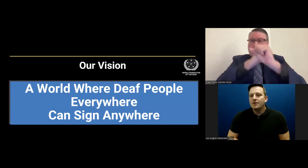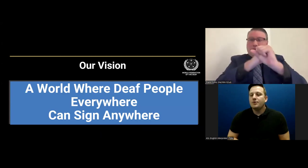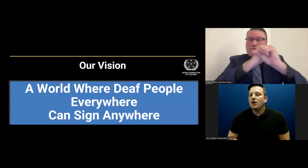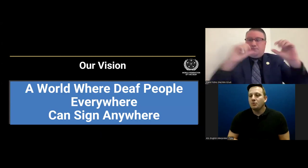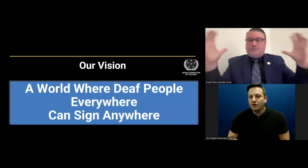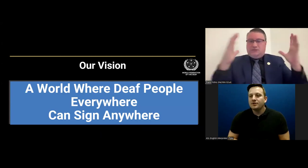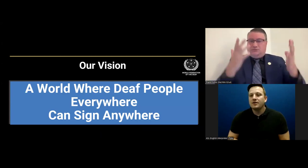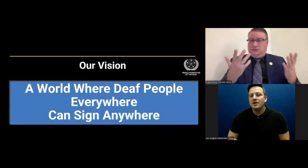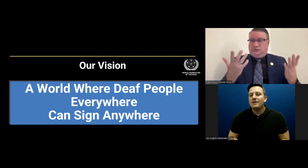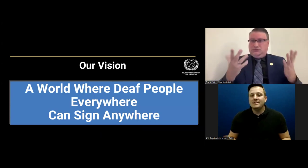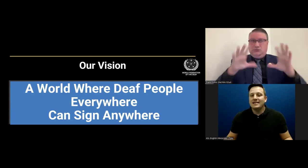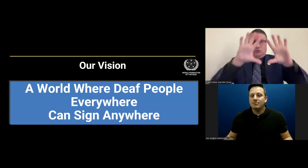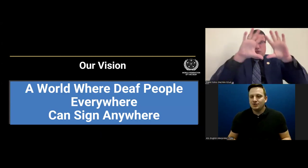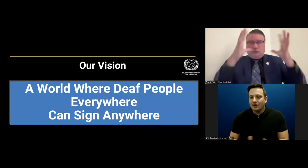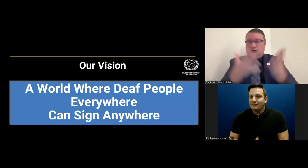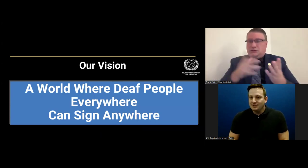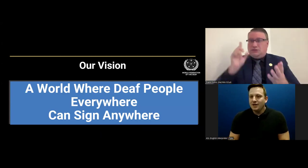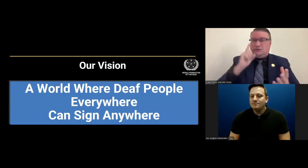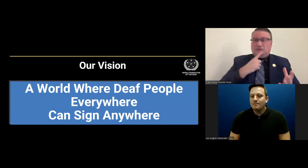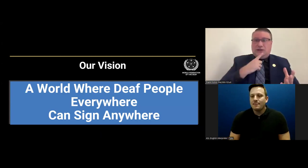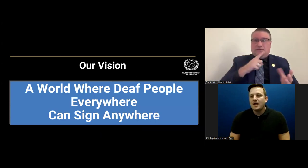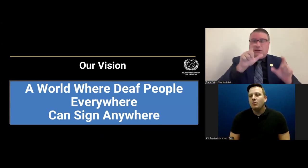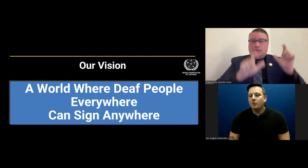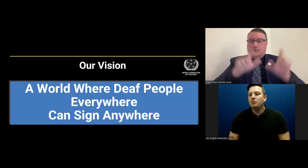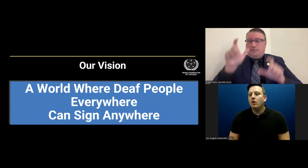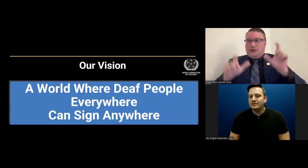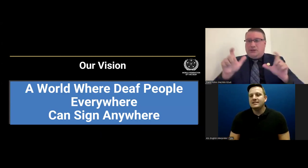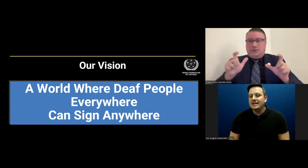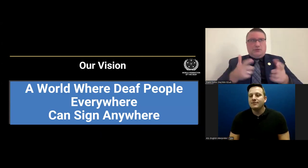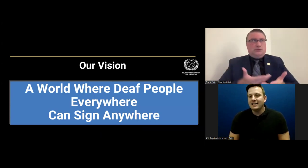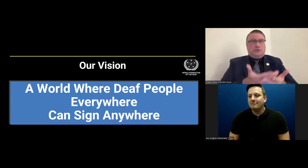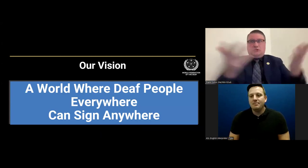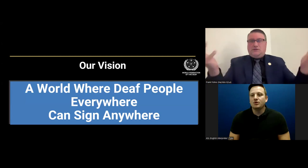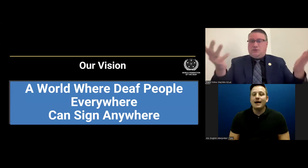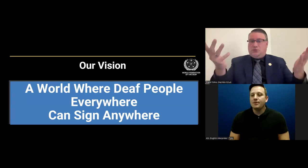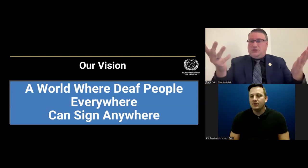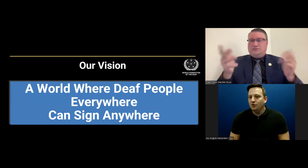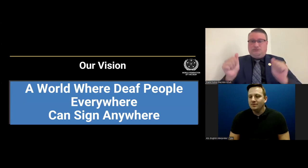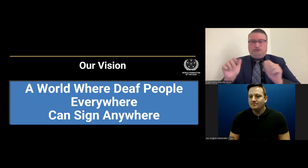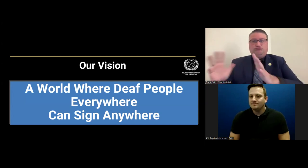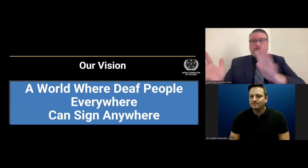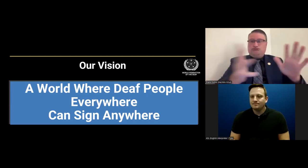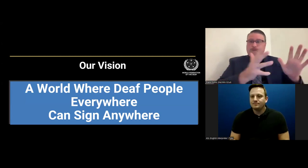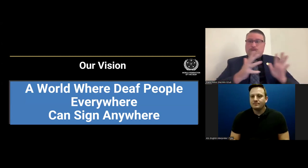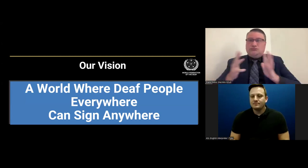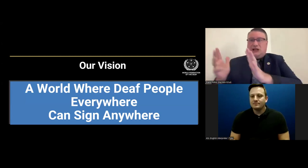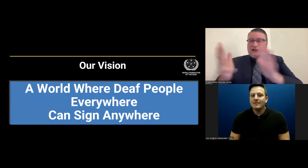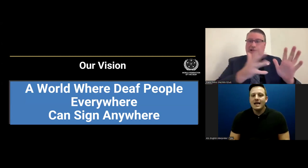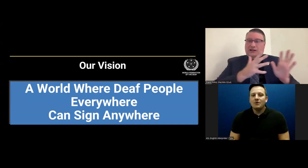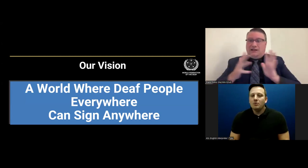Through our work, we've established our vision, what we want to see for deaf people around the globe, and what we